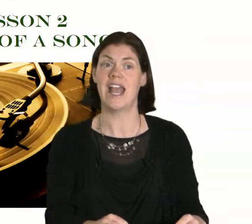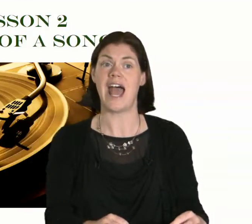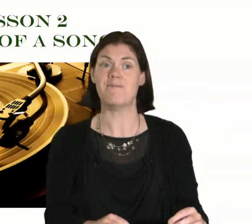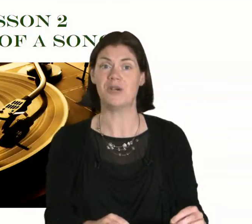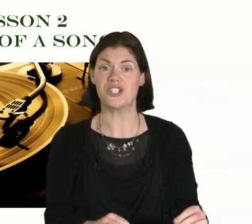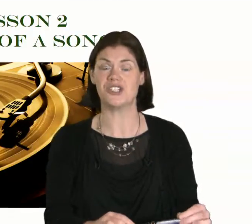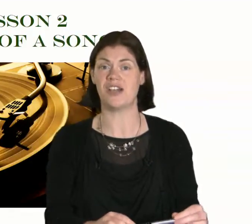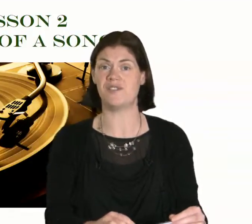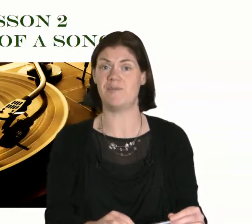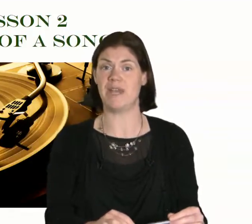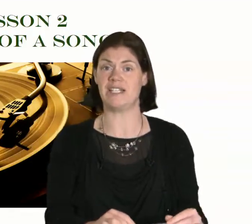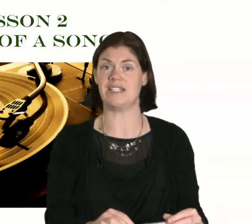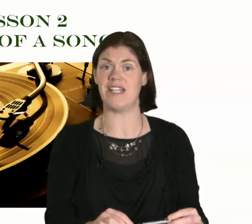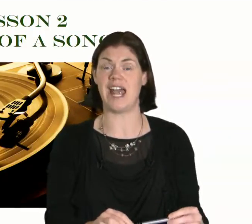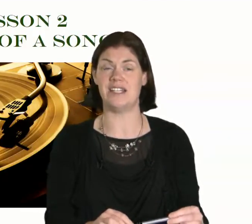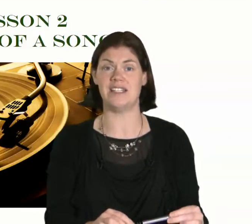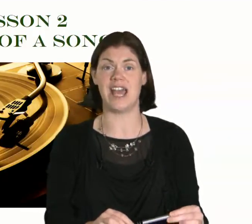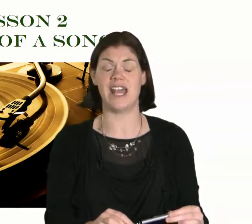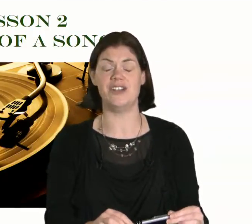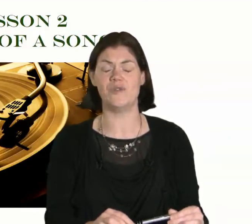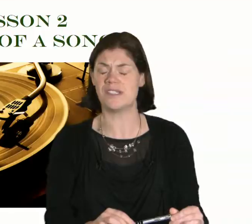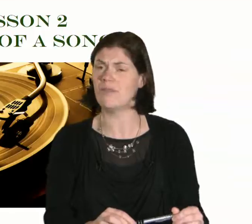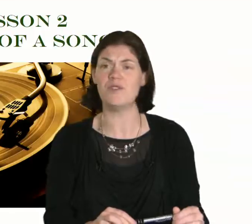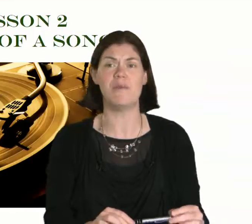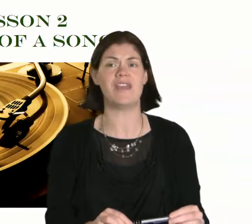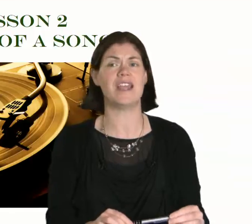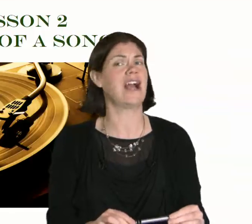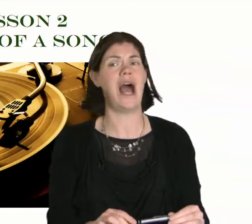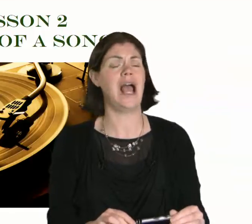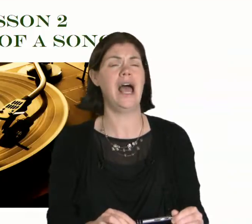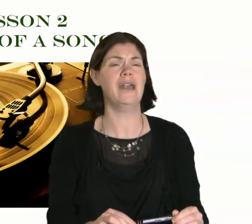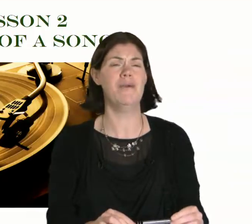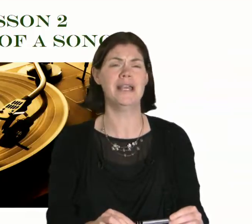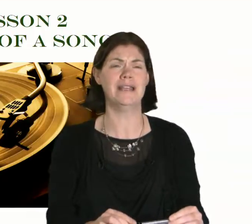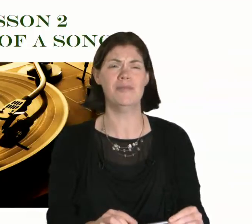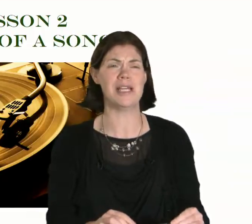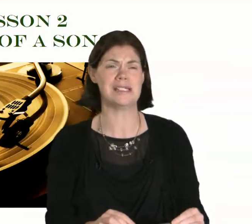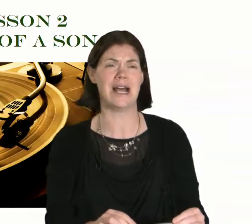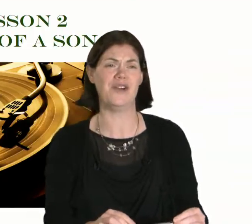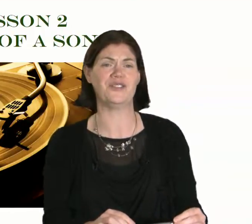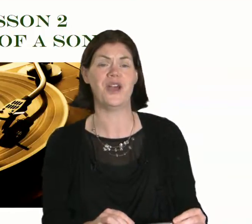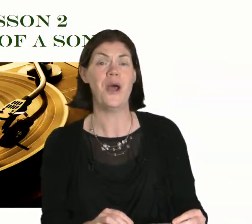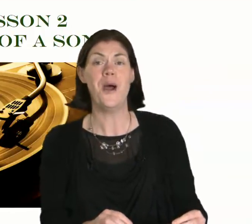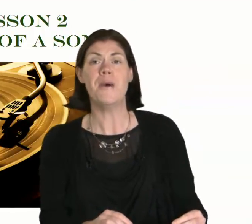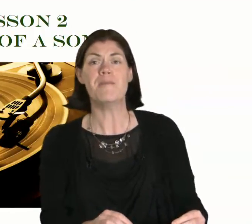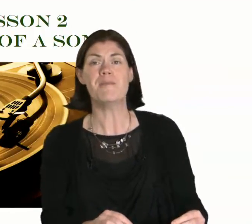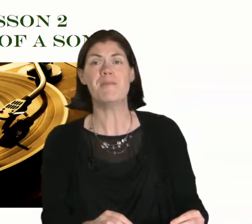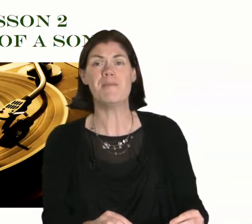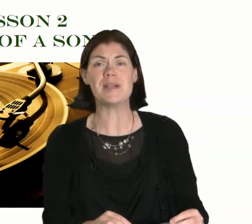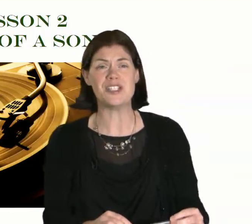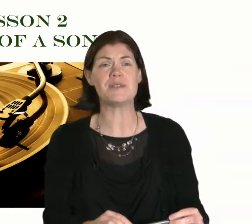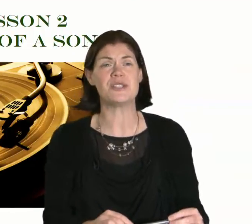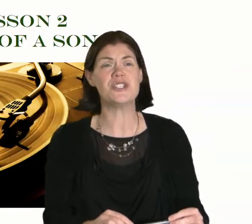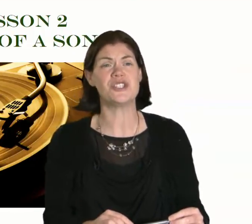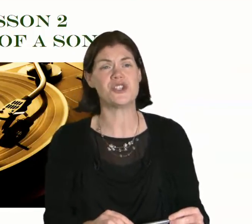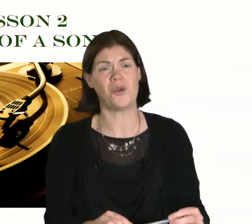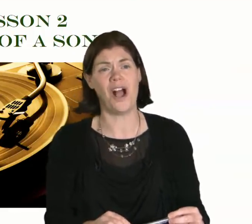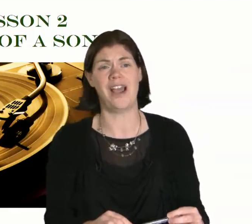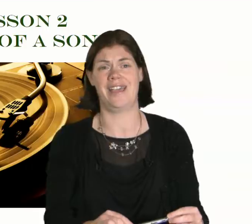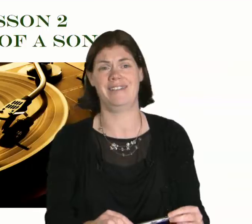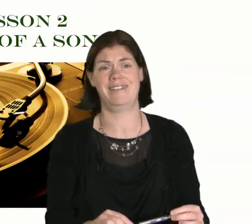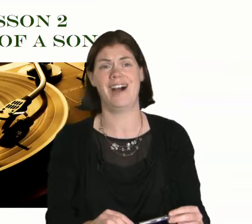reconsider and push yourselves a bit. And I know some of you may think, I don't want to hear myself, but